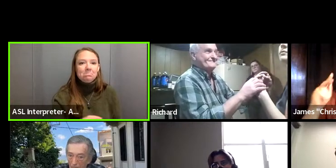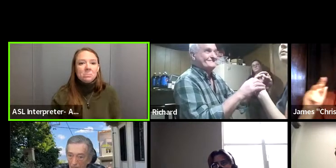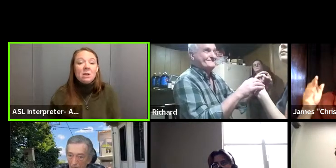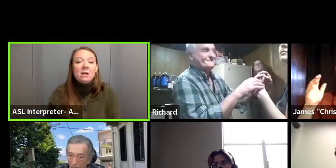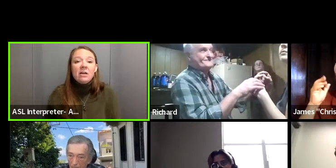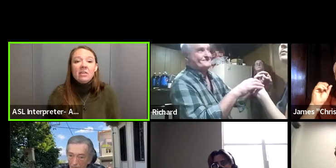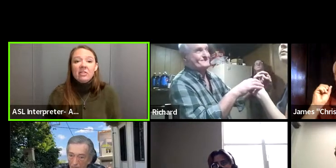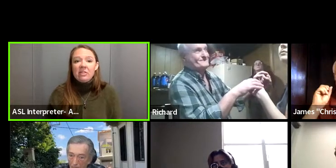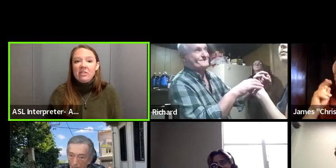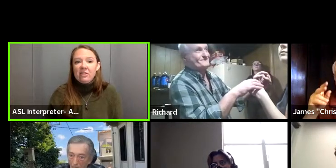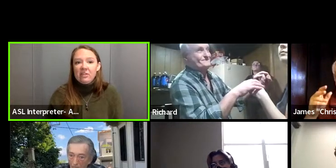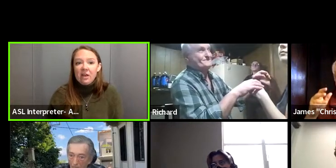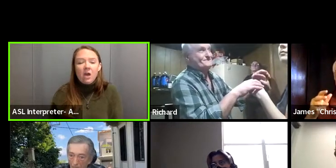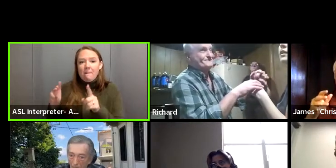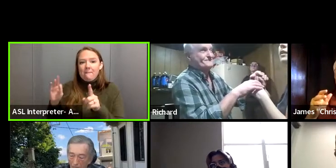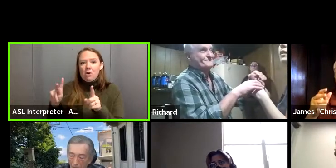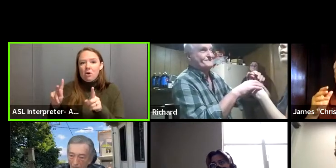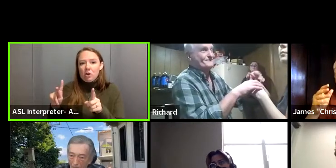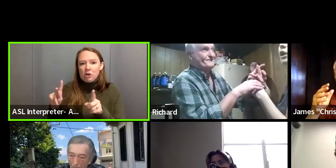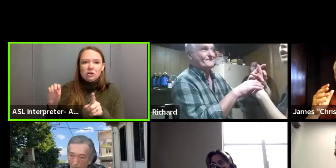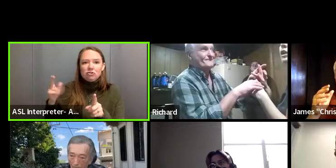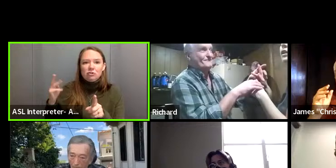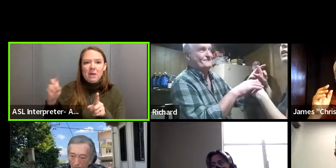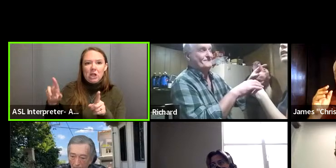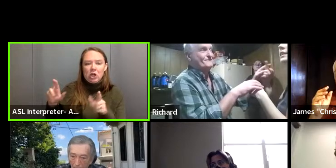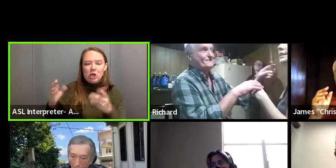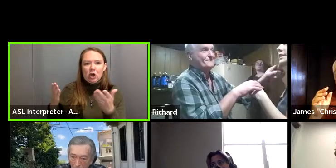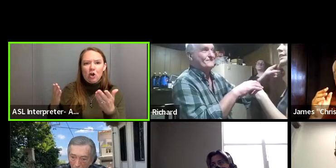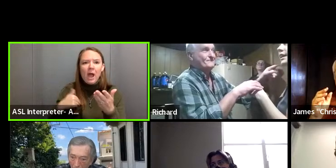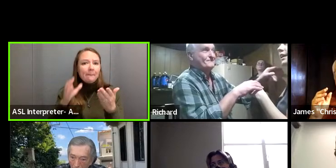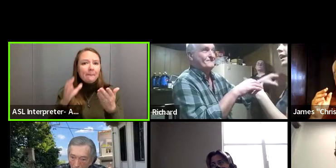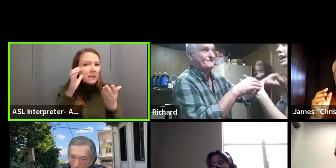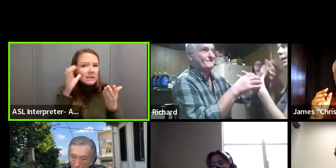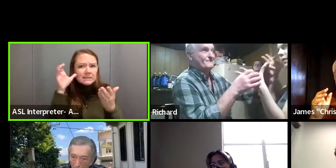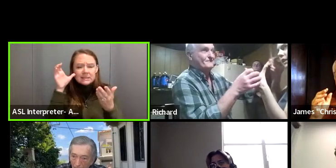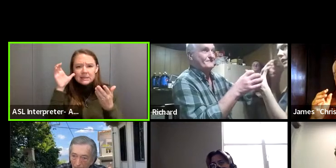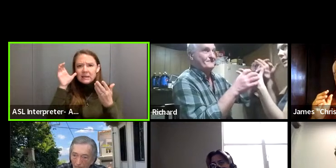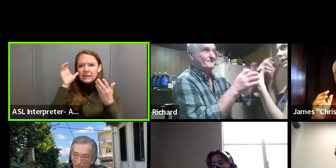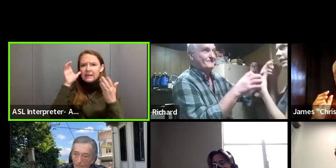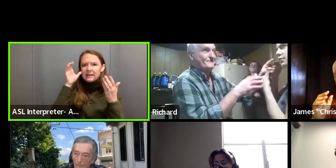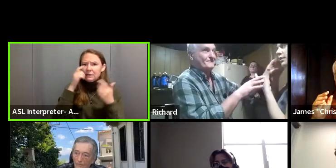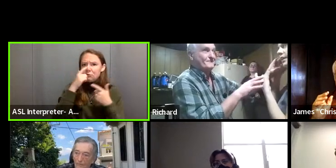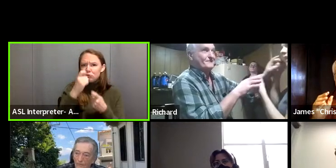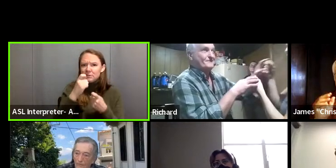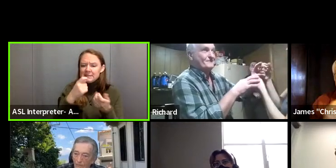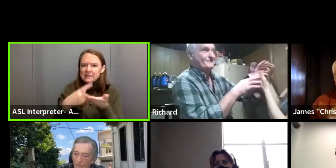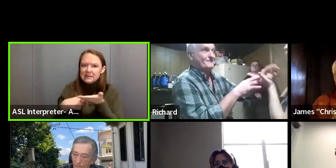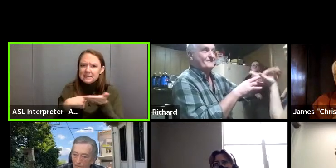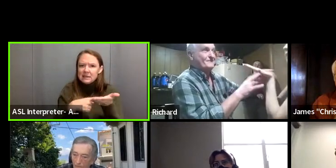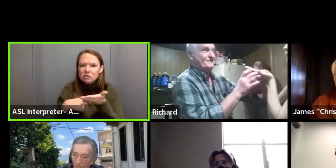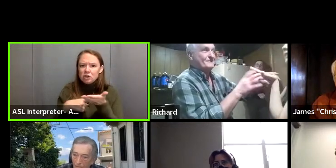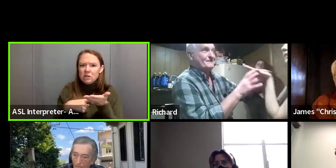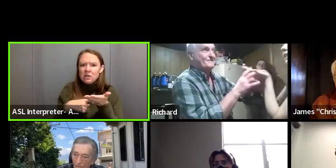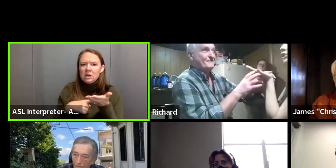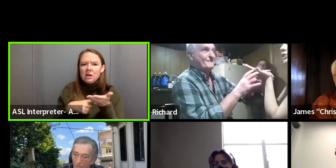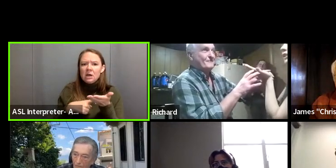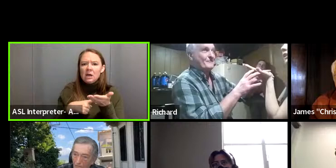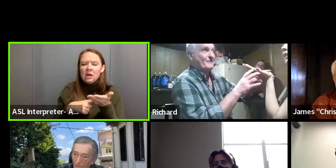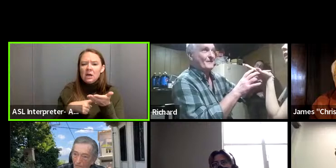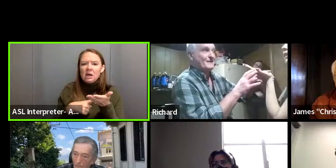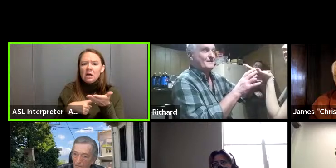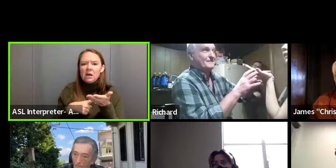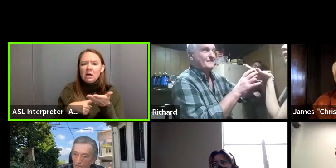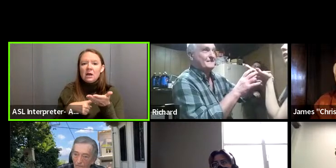Yeah, Mark Schmaler here. Listening to this, it's an interesting discussion too. Just putting a seat